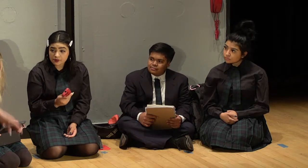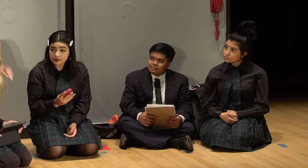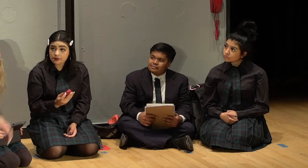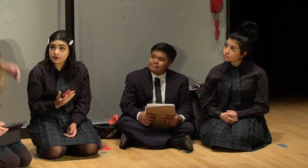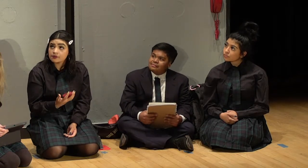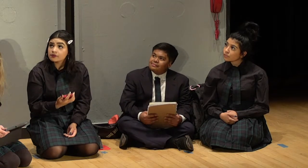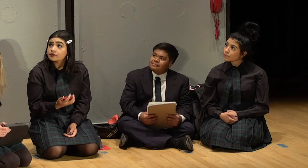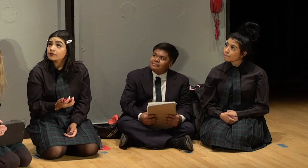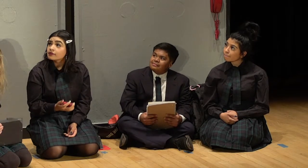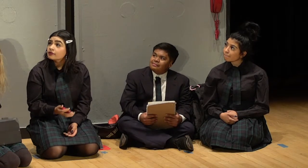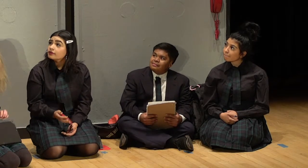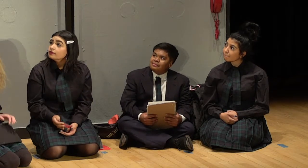Claire stands up.